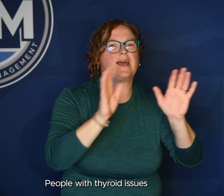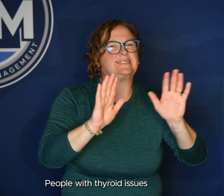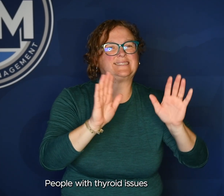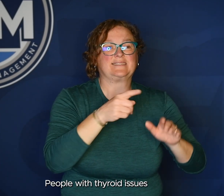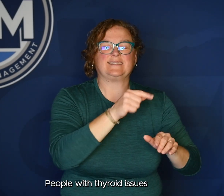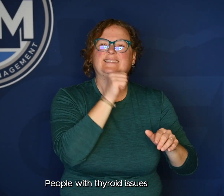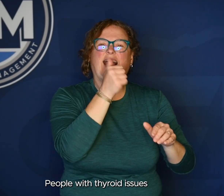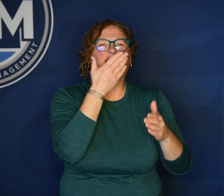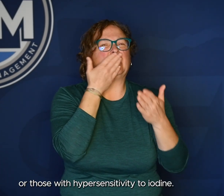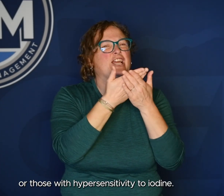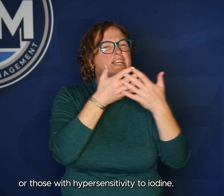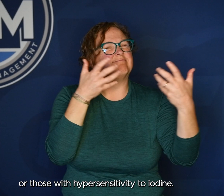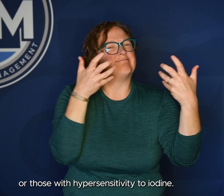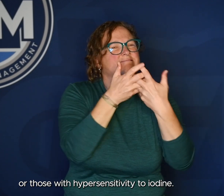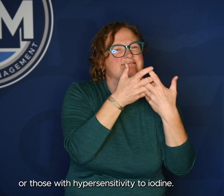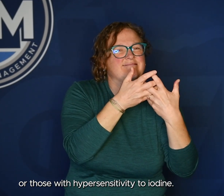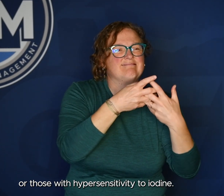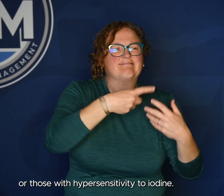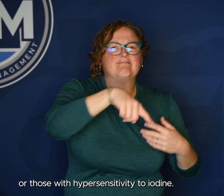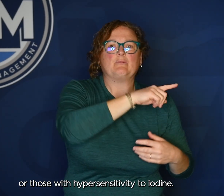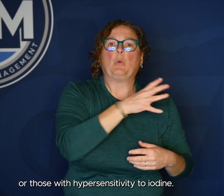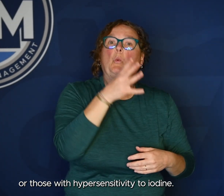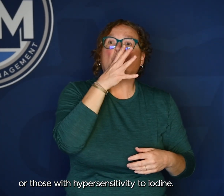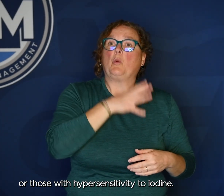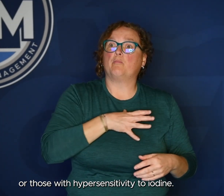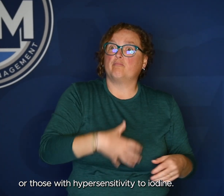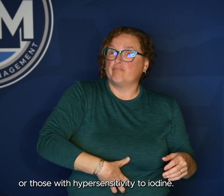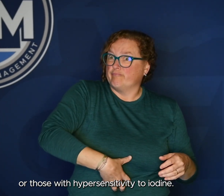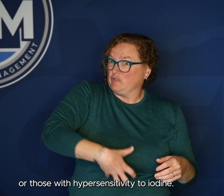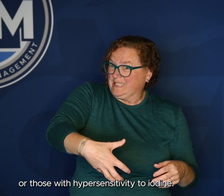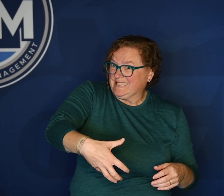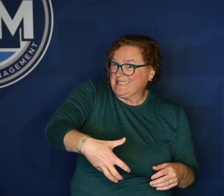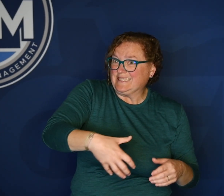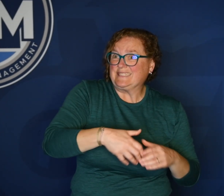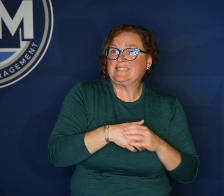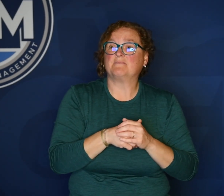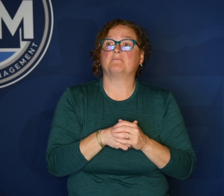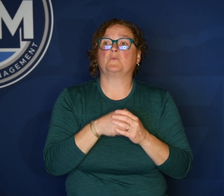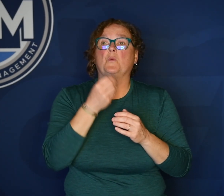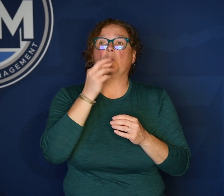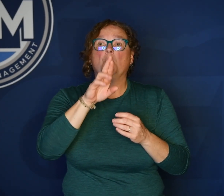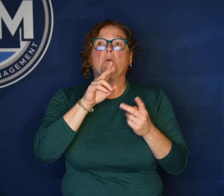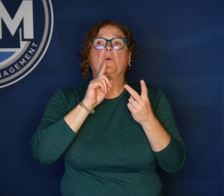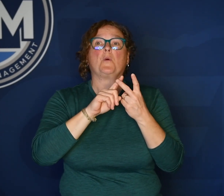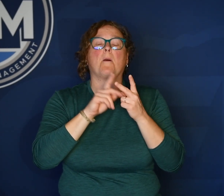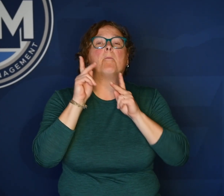issues, or those with hypersensitivity to iodine.